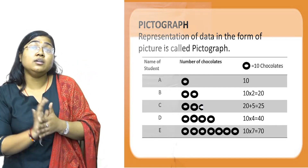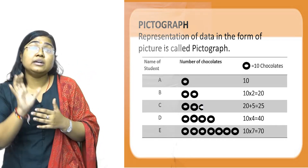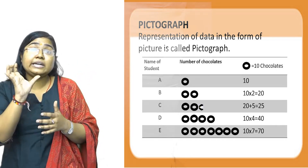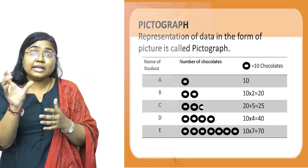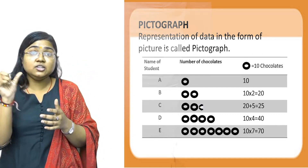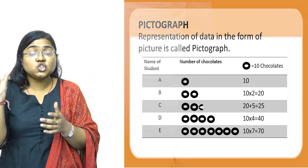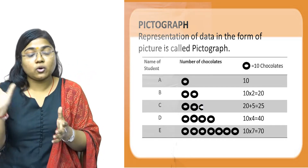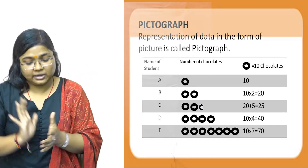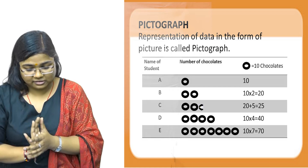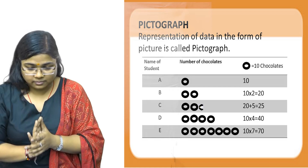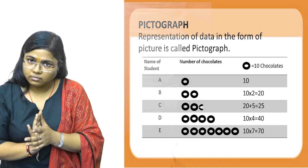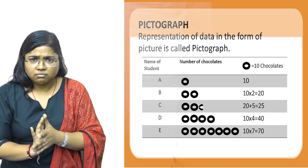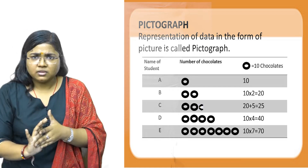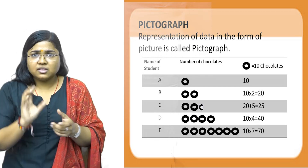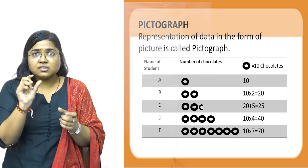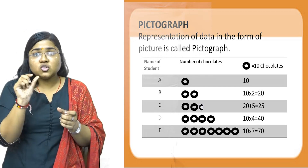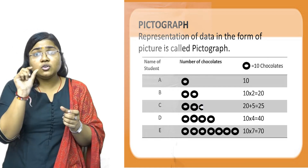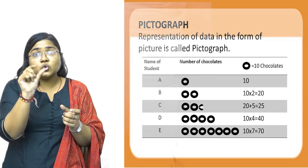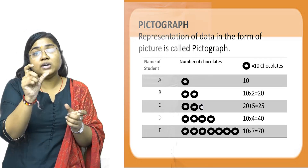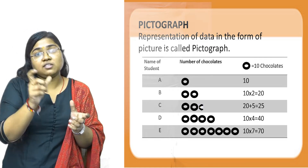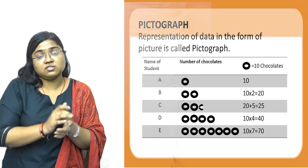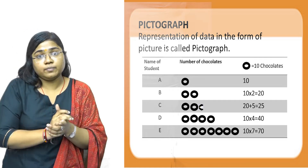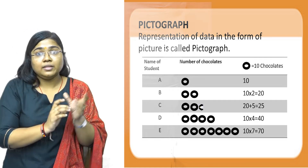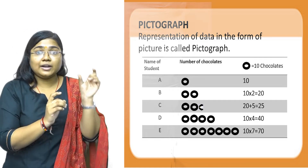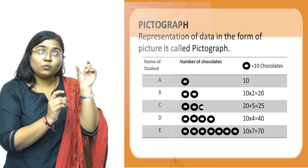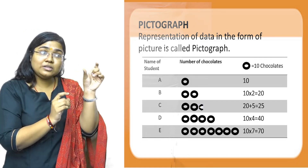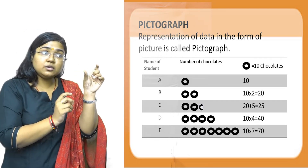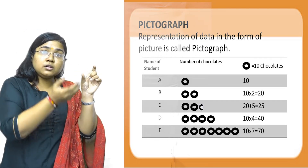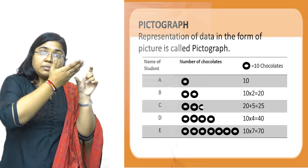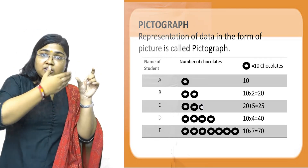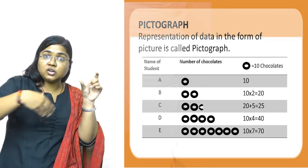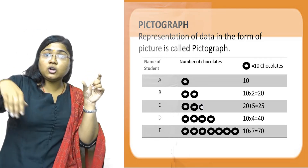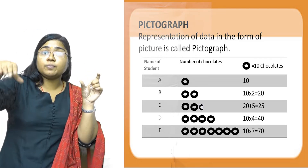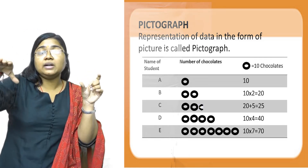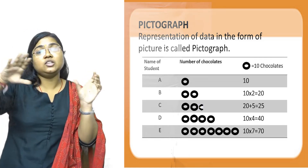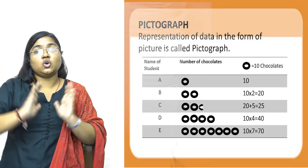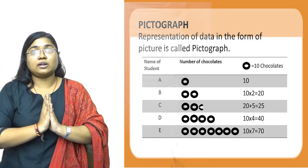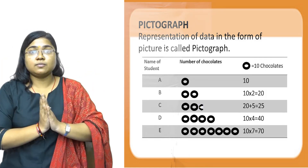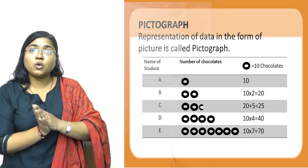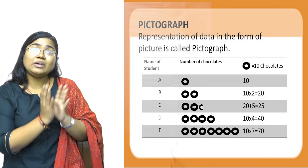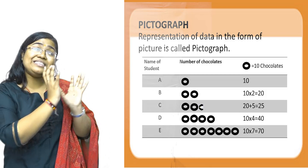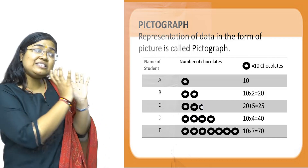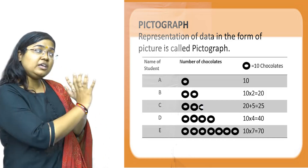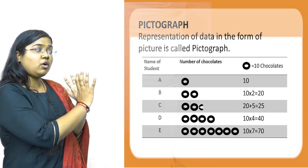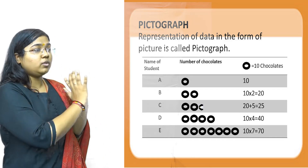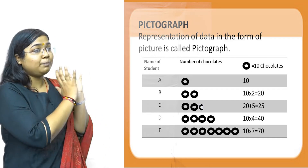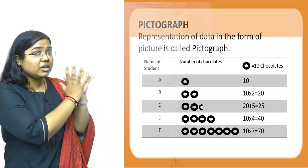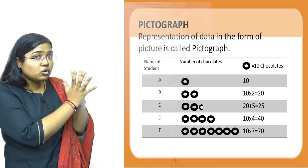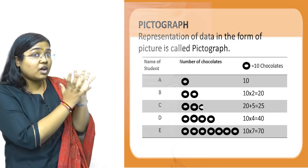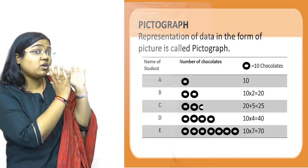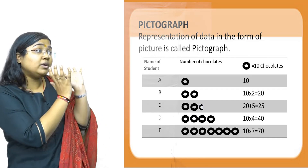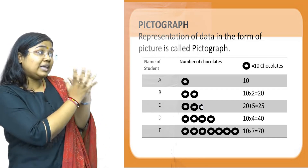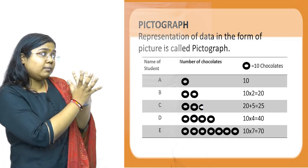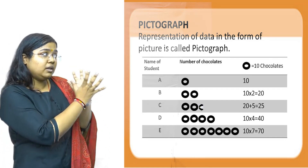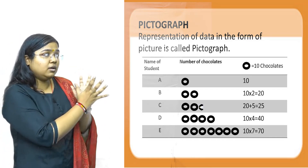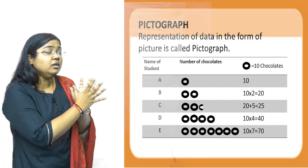represents your 10 chocolates. This is your unit system. That one circle represents your 10 chocolates. Now you can see from the